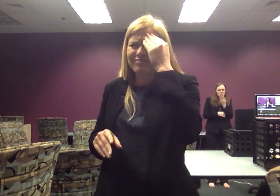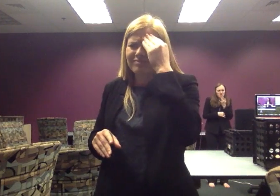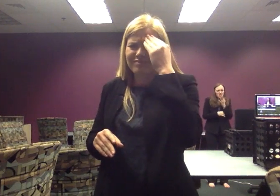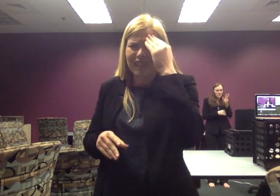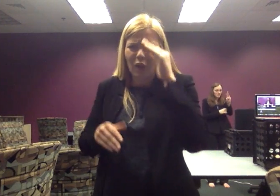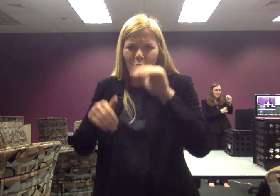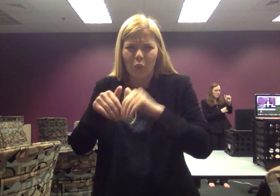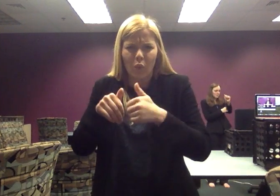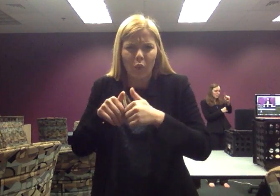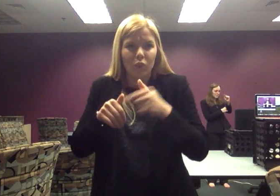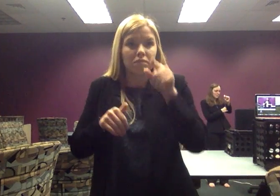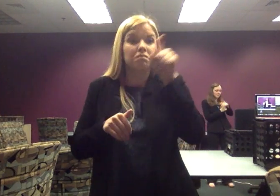looks like what?